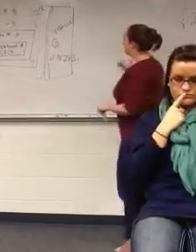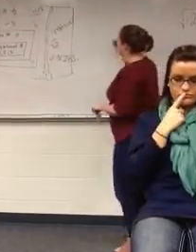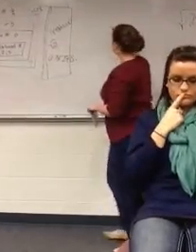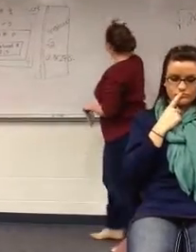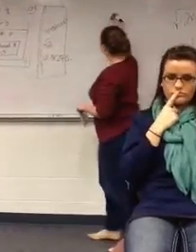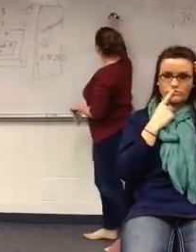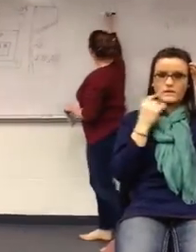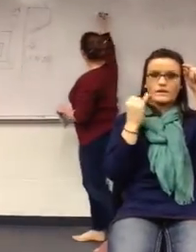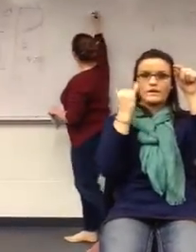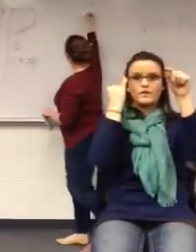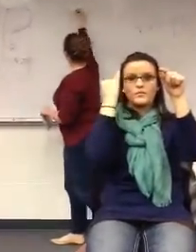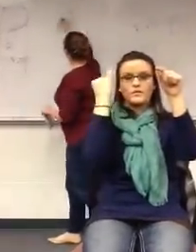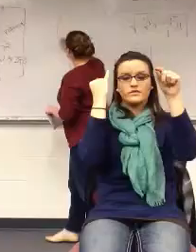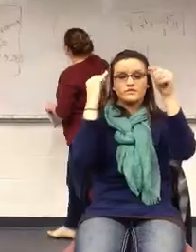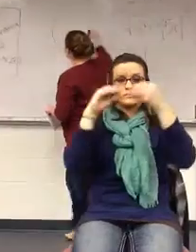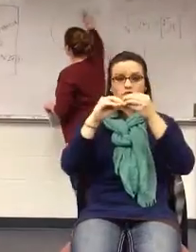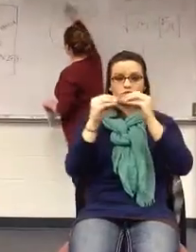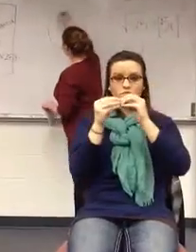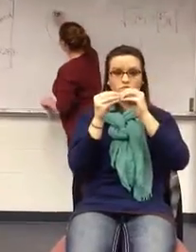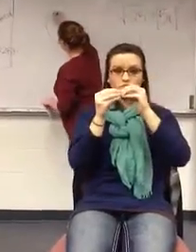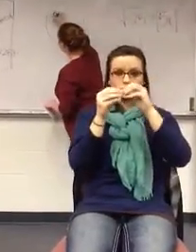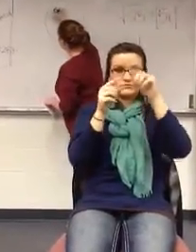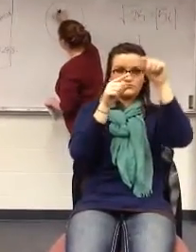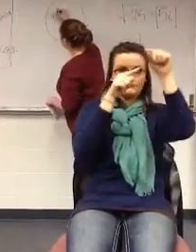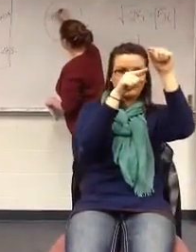Imaginary numbers are over here by themselves.